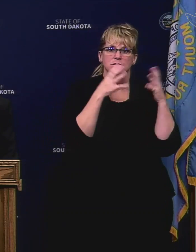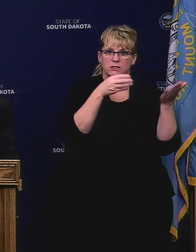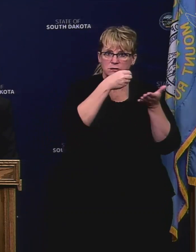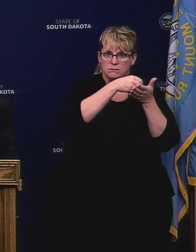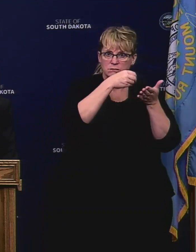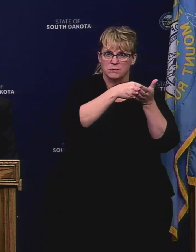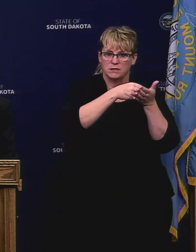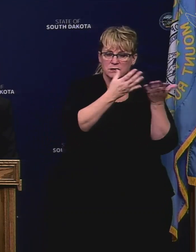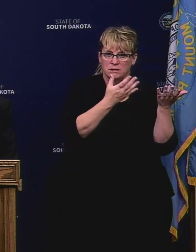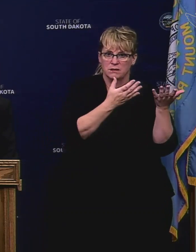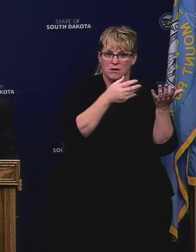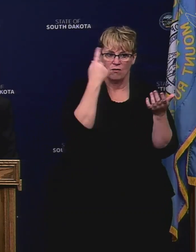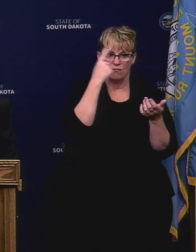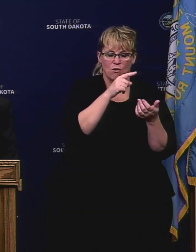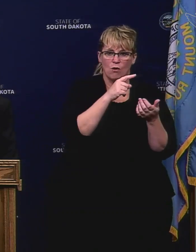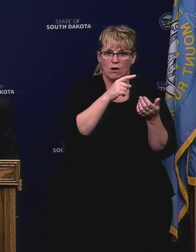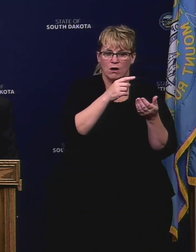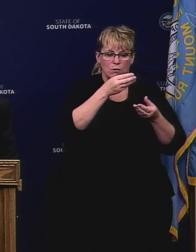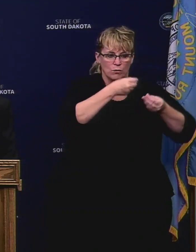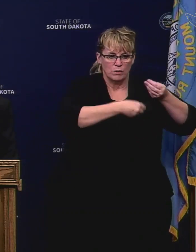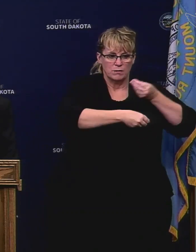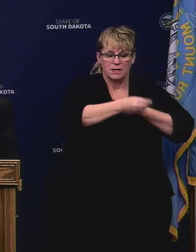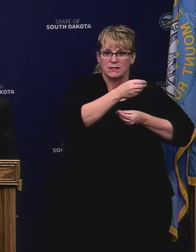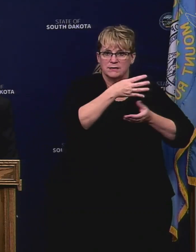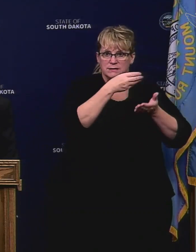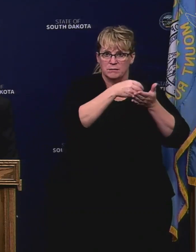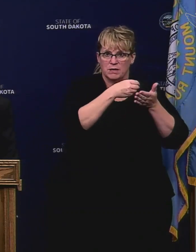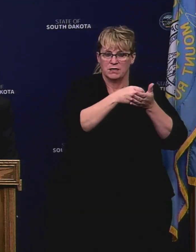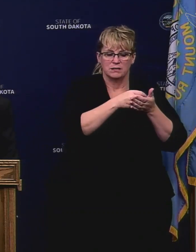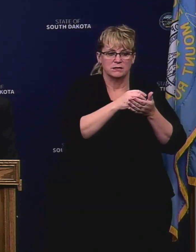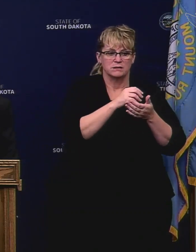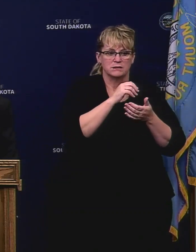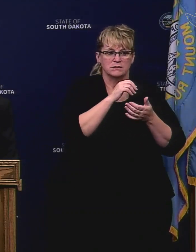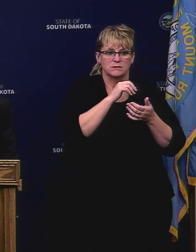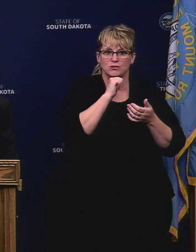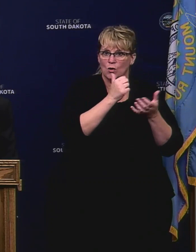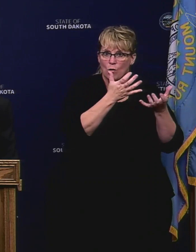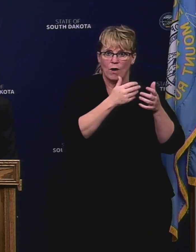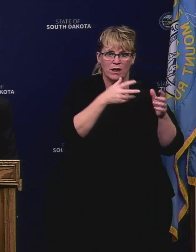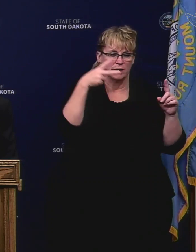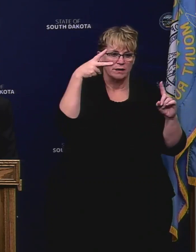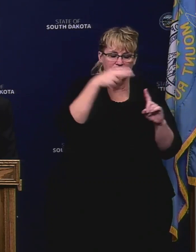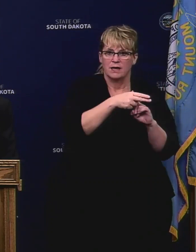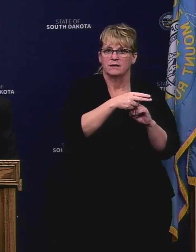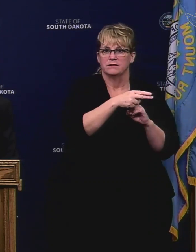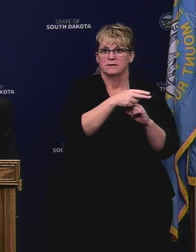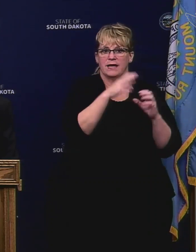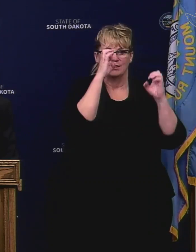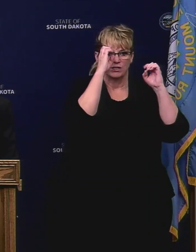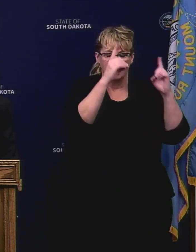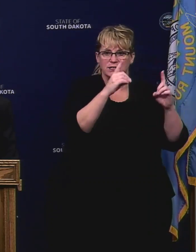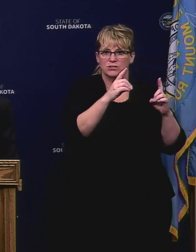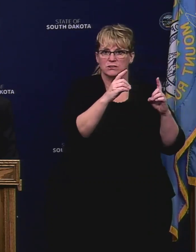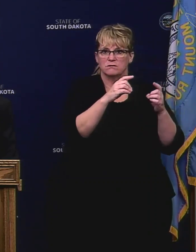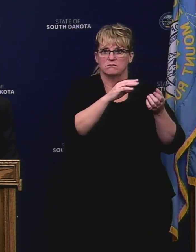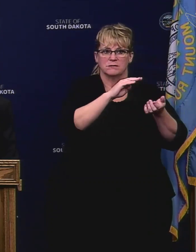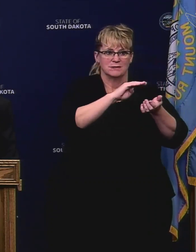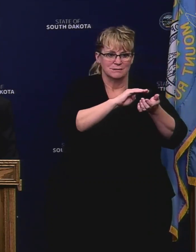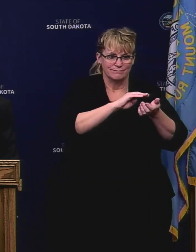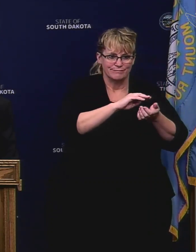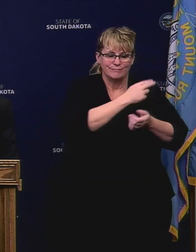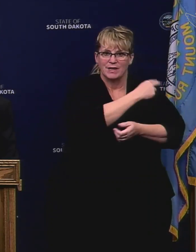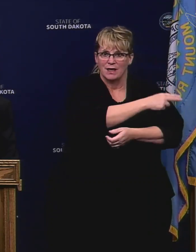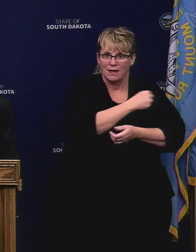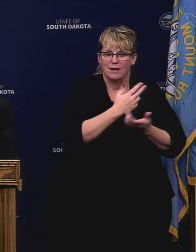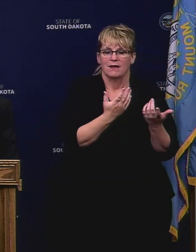possible for revenue replacement to avoid making cuts to education, to healthcare, and other basic services, as